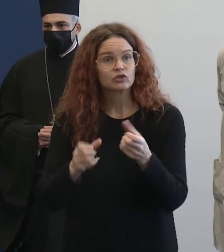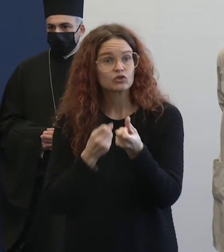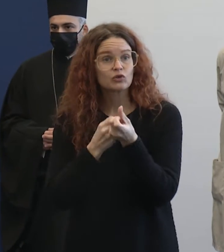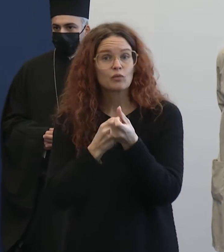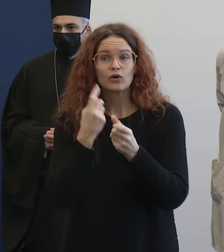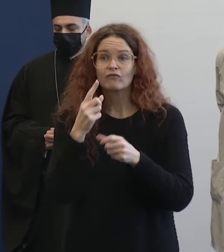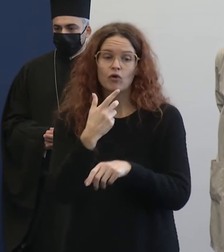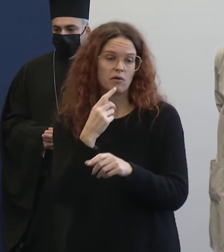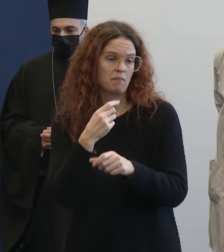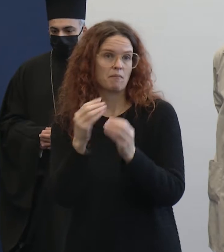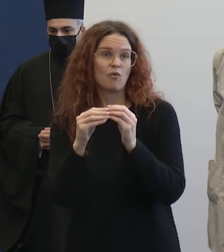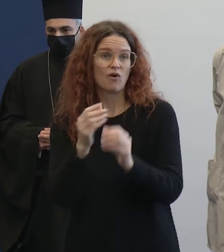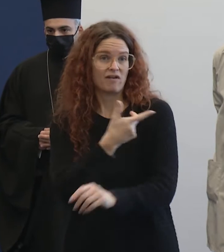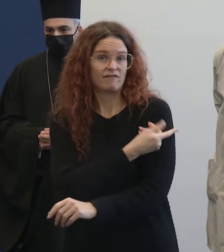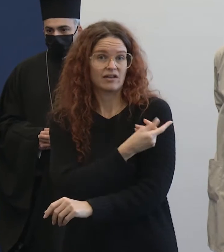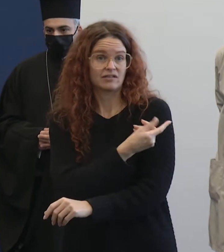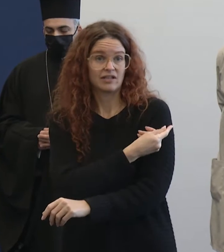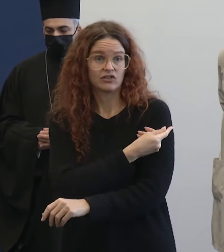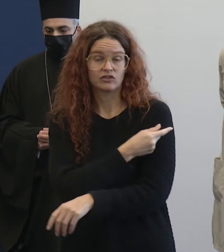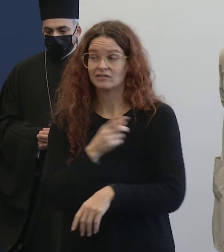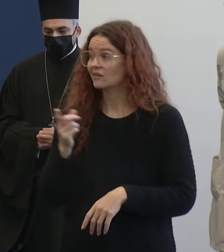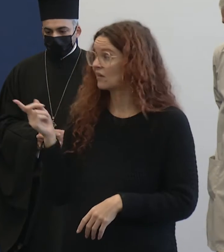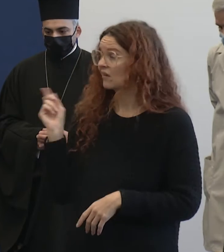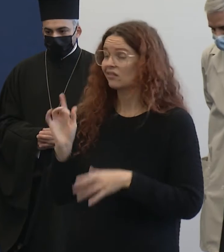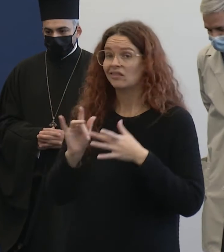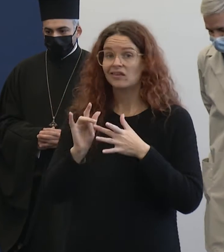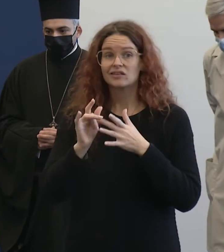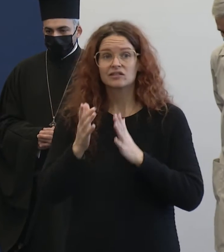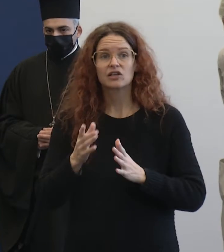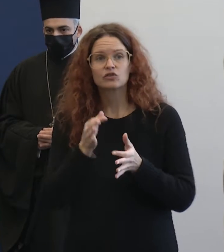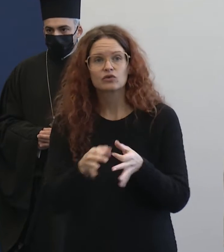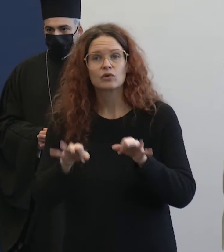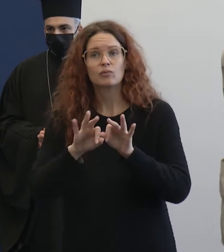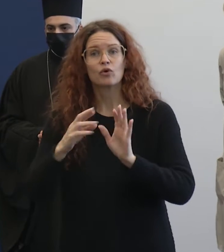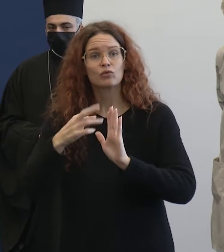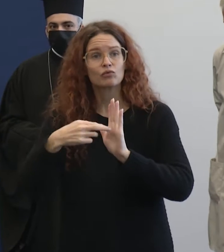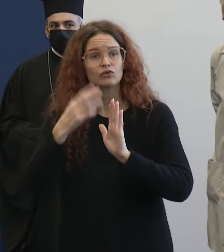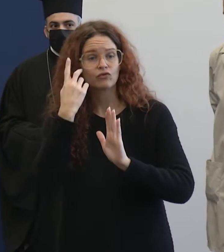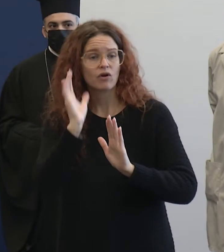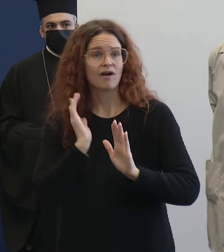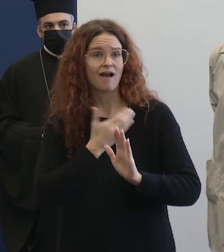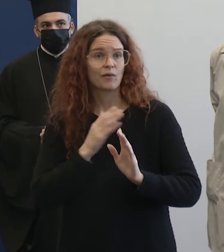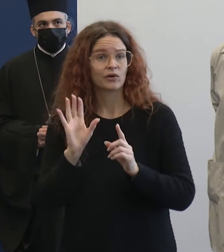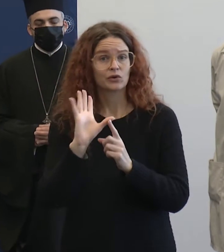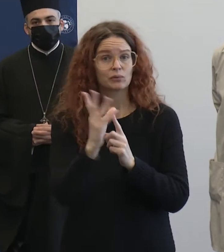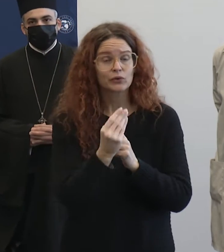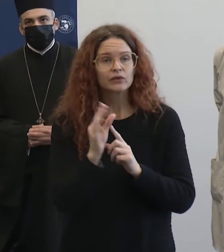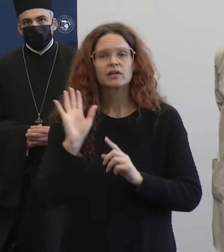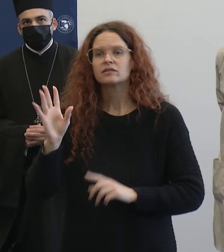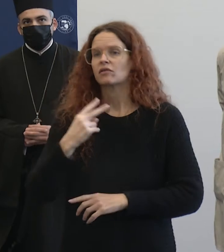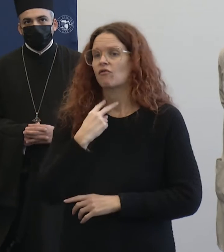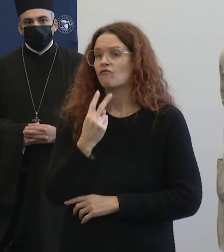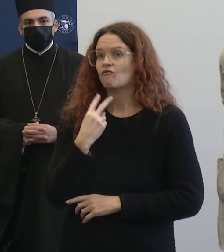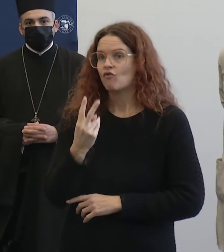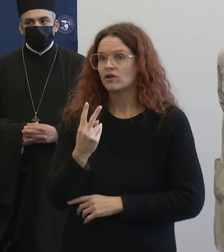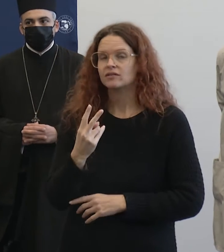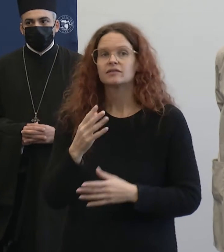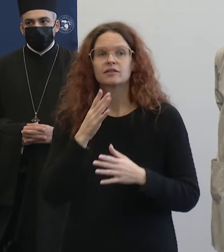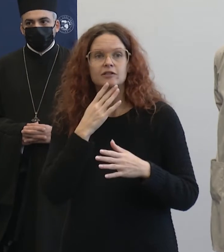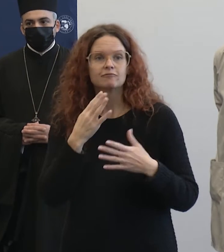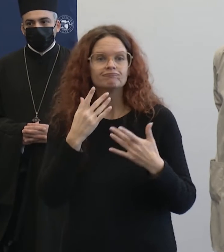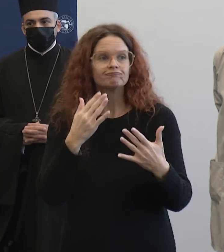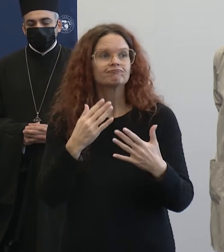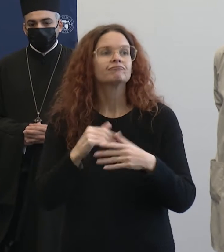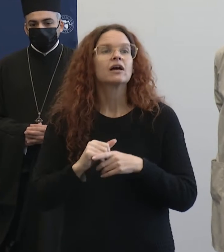vaccinated against COVID-19. So these leaders serve essential roles in our communities. Their voices allay